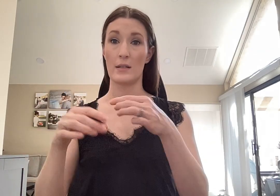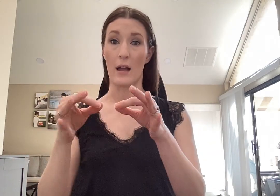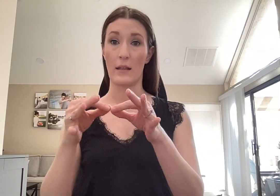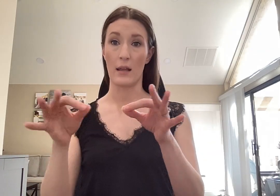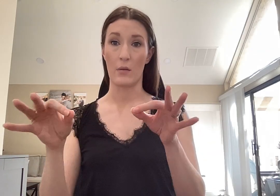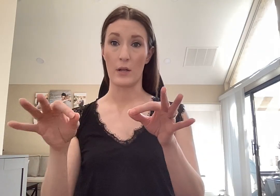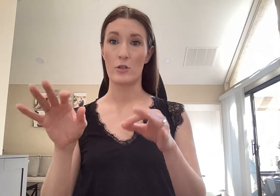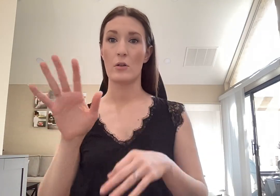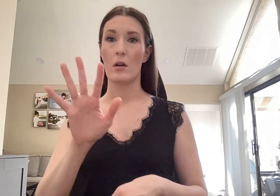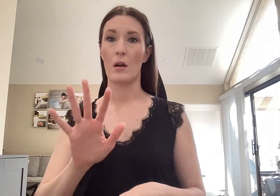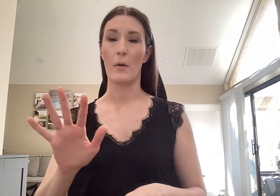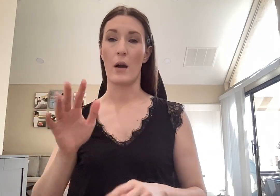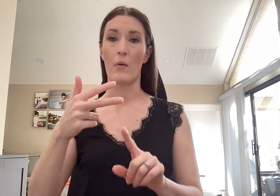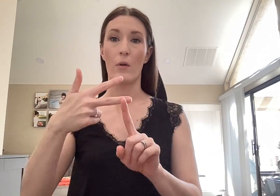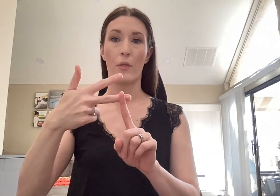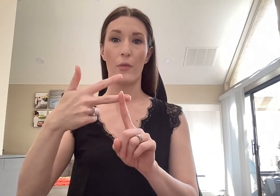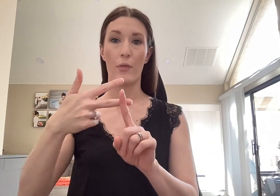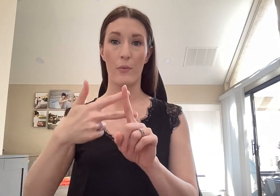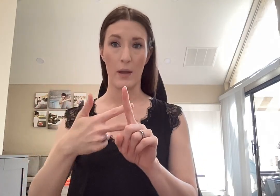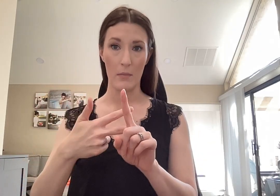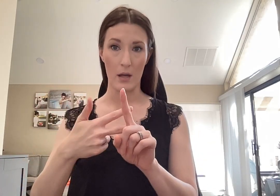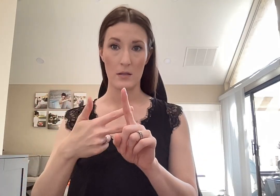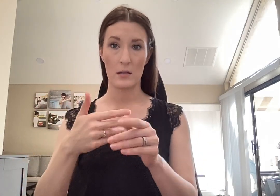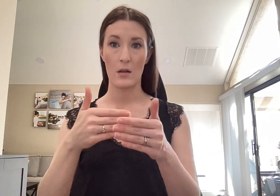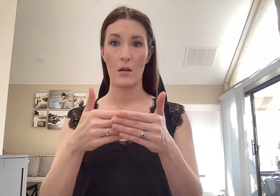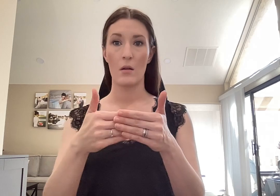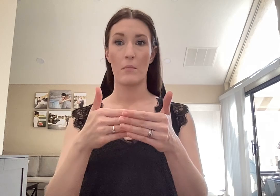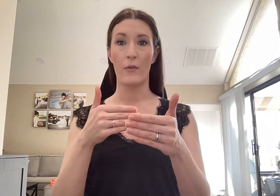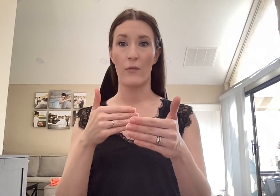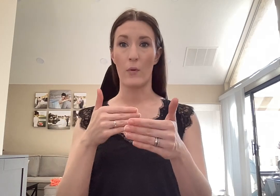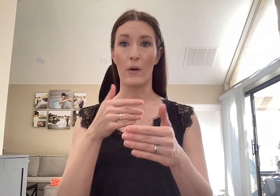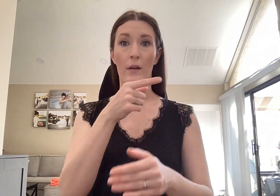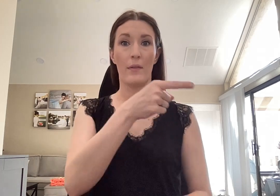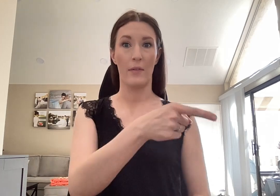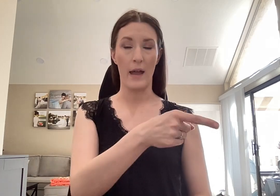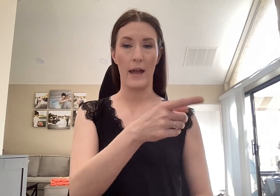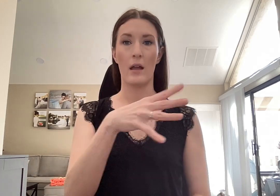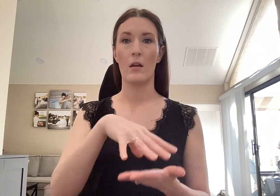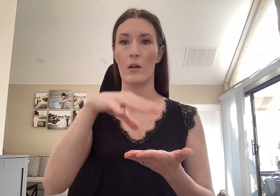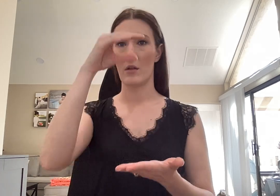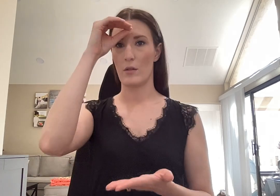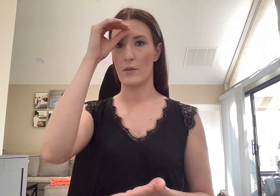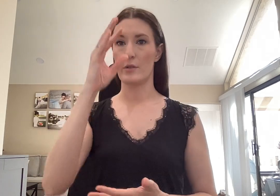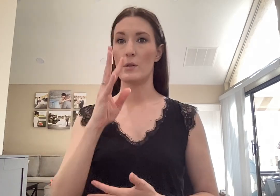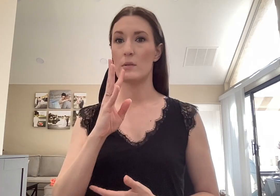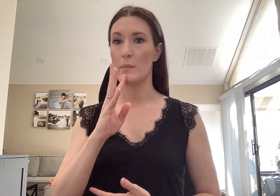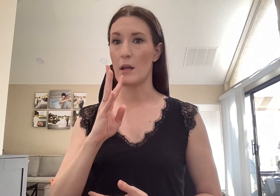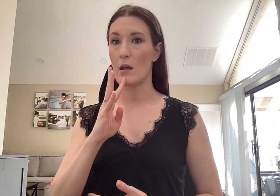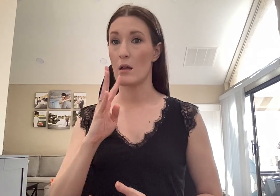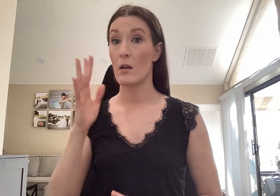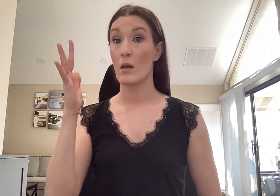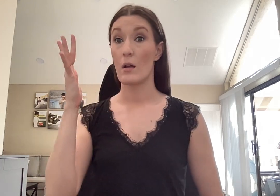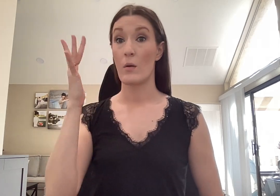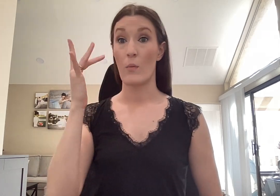sign language about 3 months before they learn to speak.